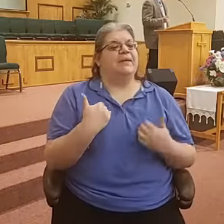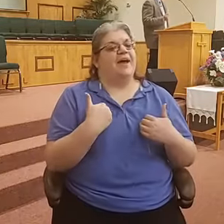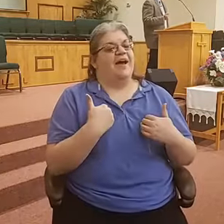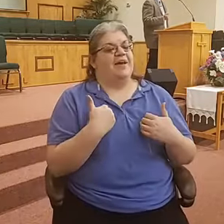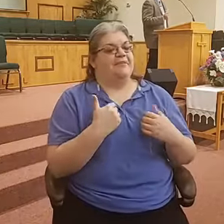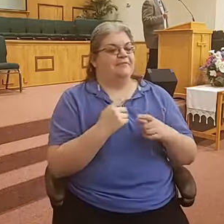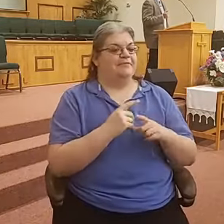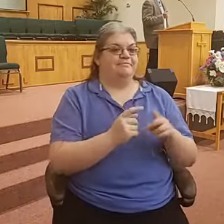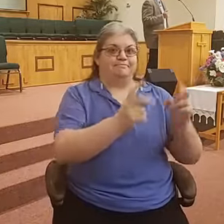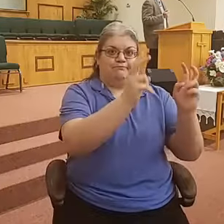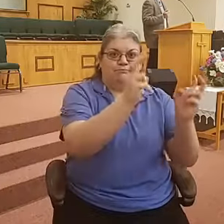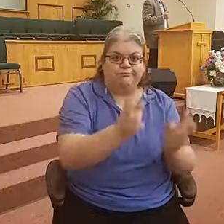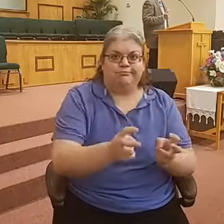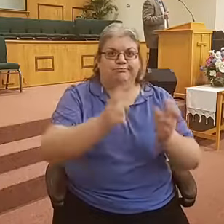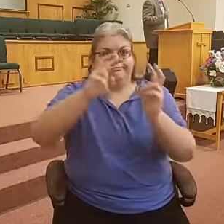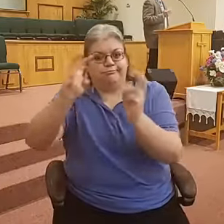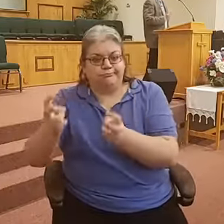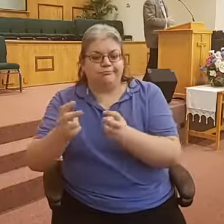now,